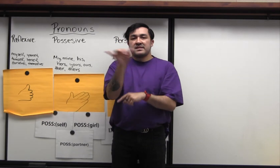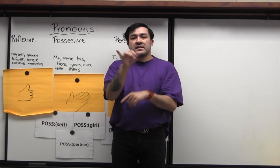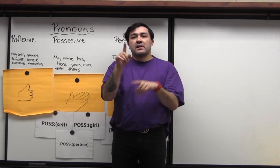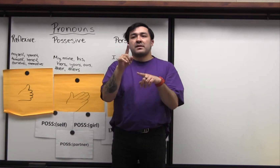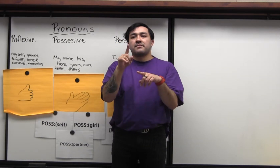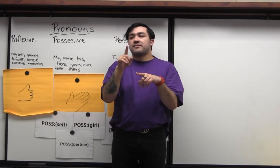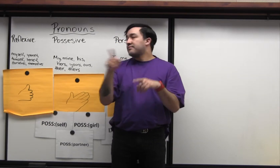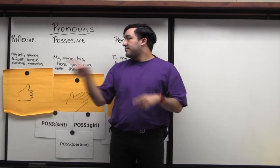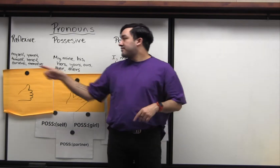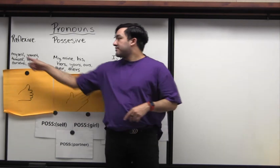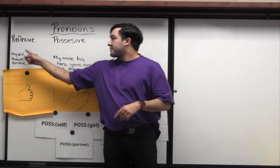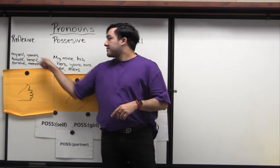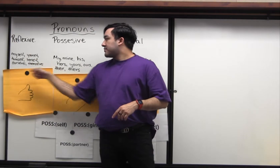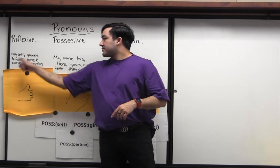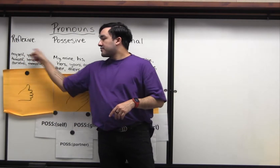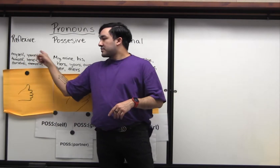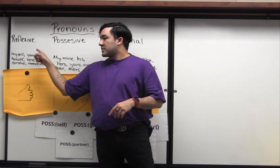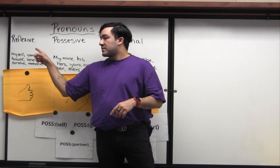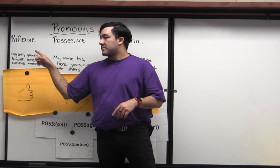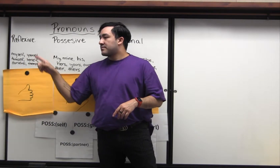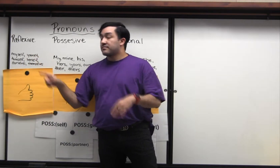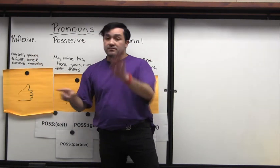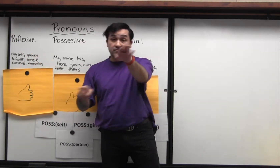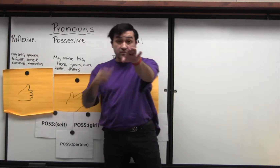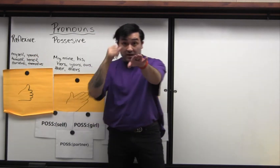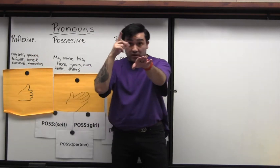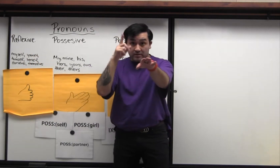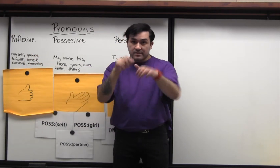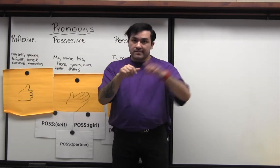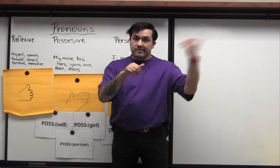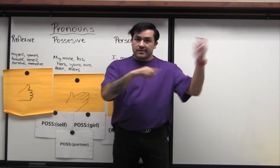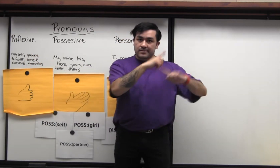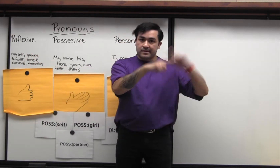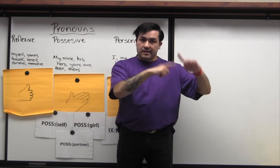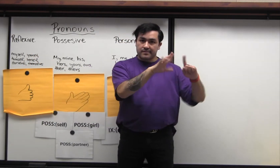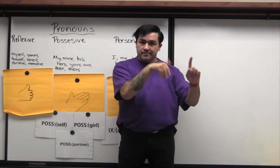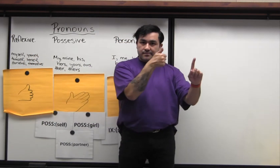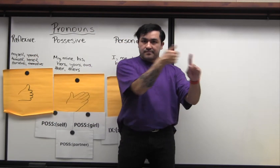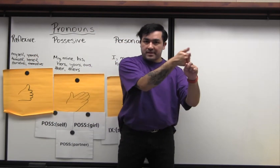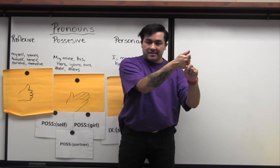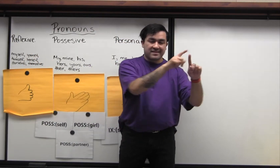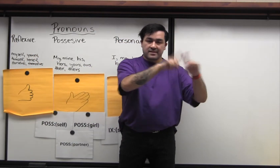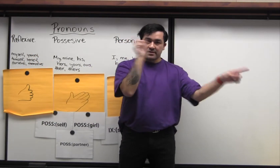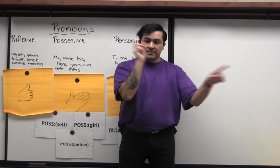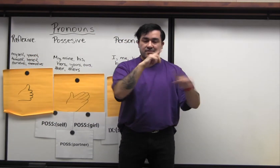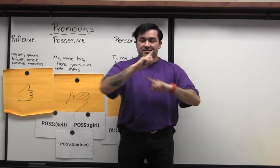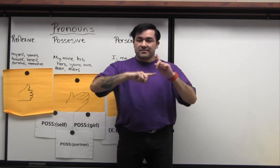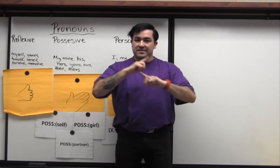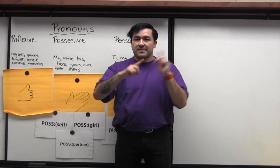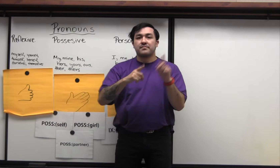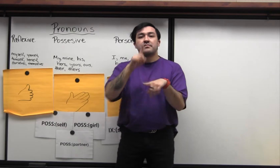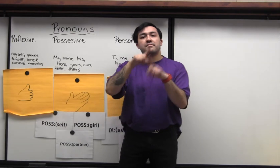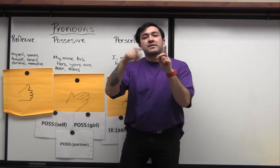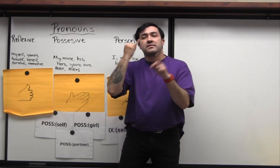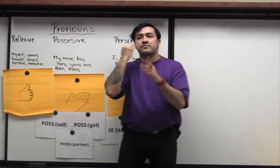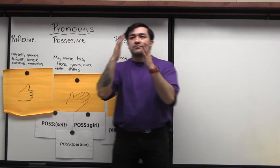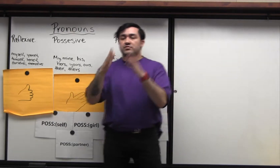as another way to do the selves, or you can drop that hand and just do a single hand. And just to be clear, this is not to